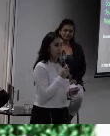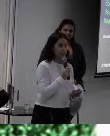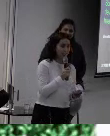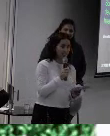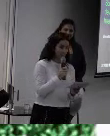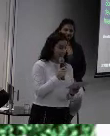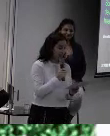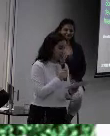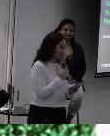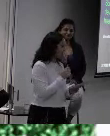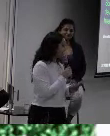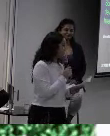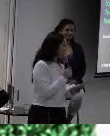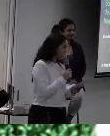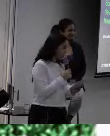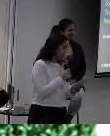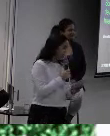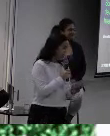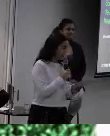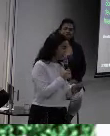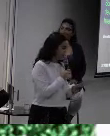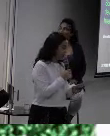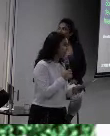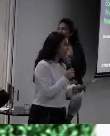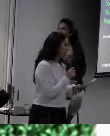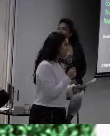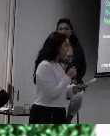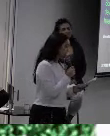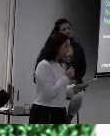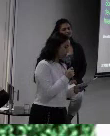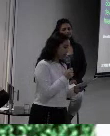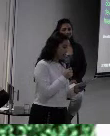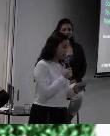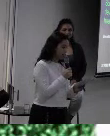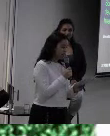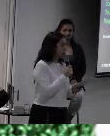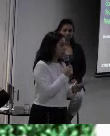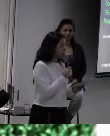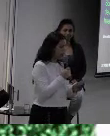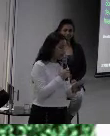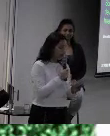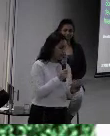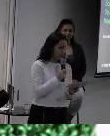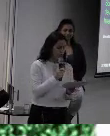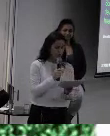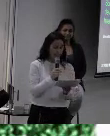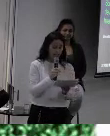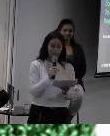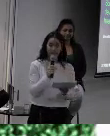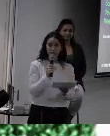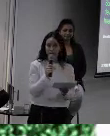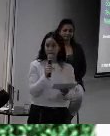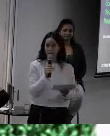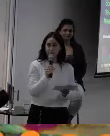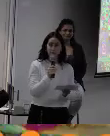cultural producer here at the City of Sydney. I'd like to start by acknowledging that the City of Sydney conducts its work on the traditional lands